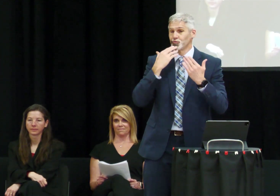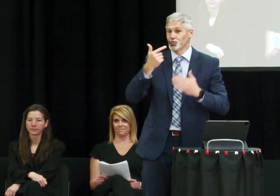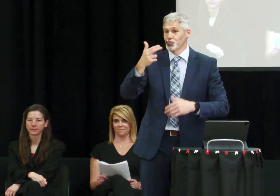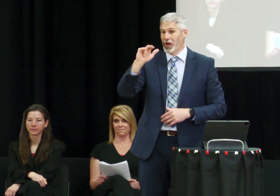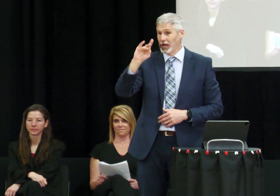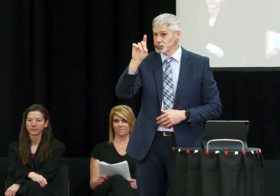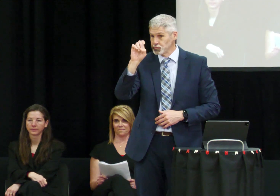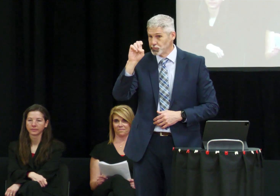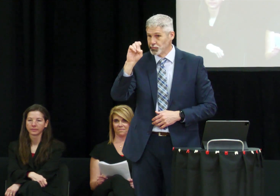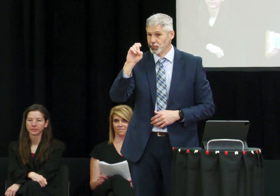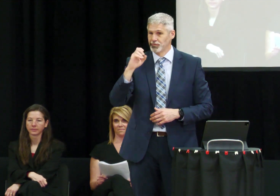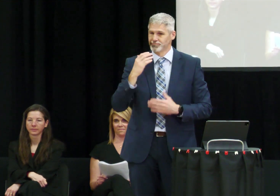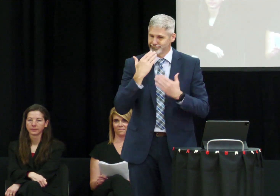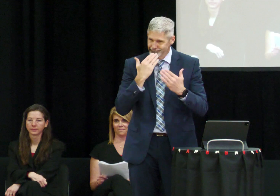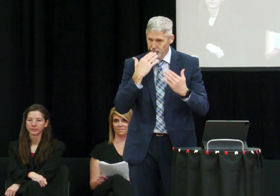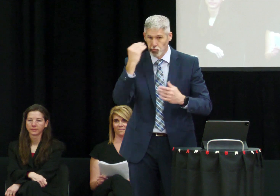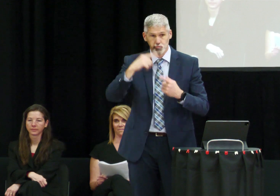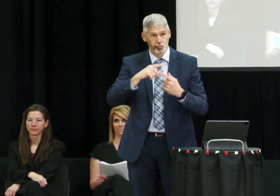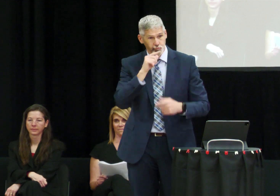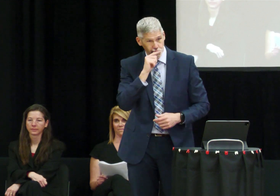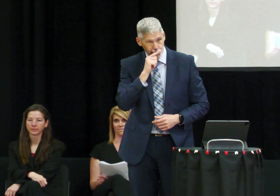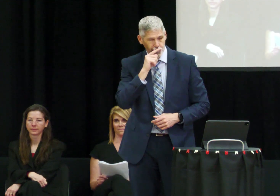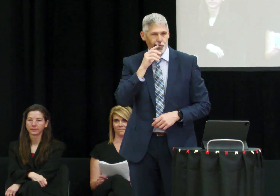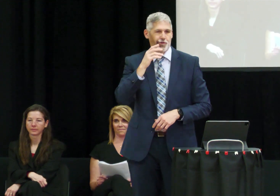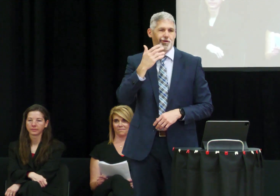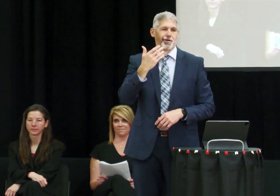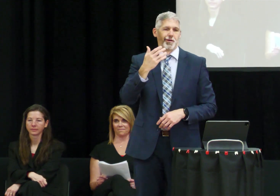The gratitude goes to 6 million